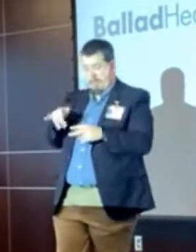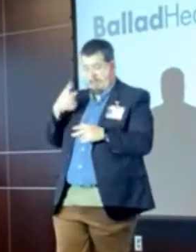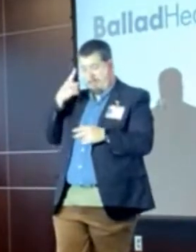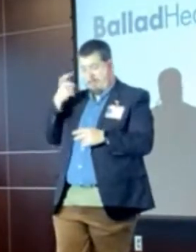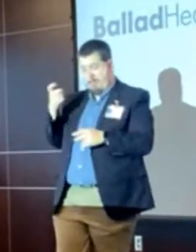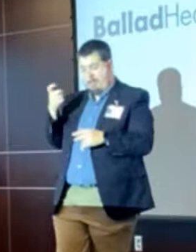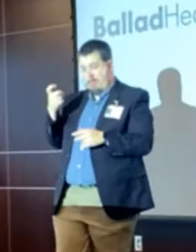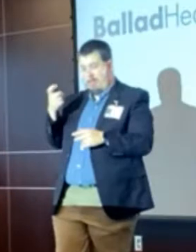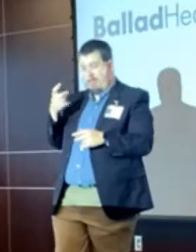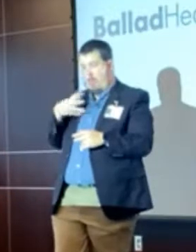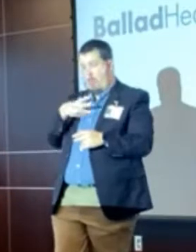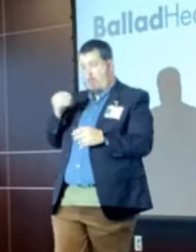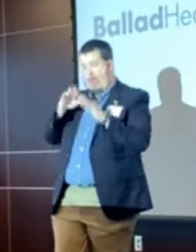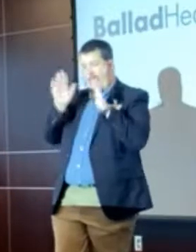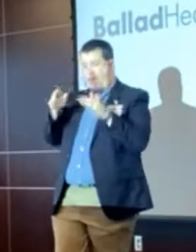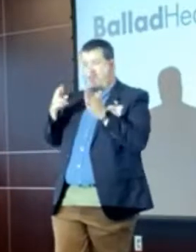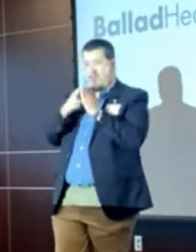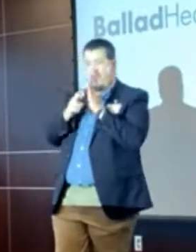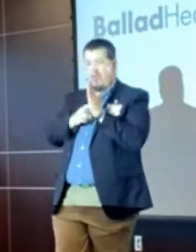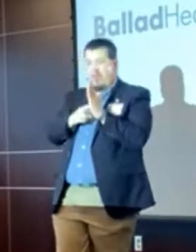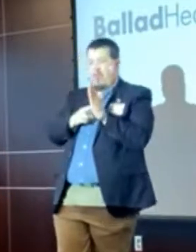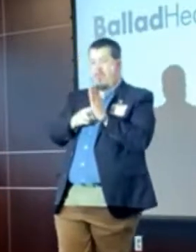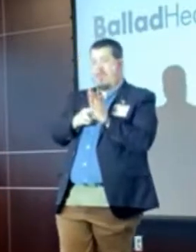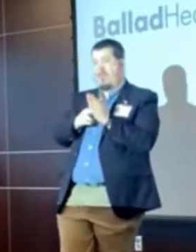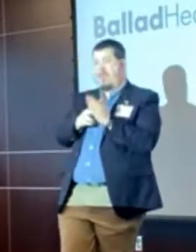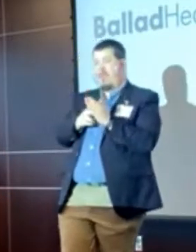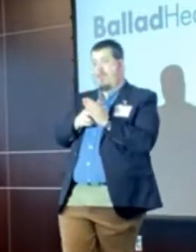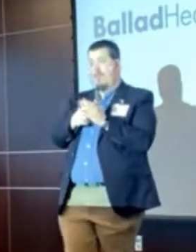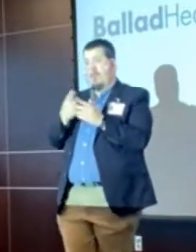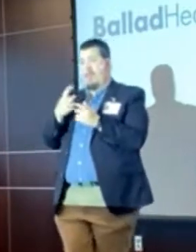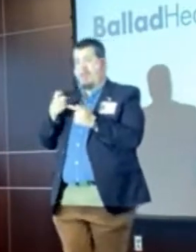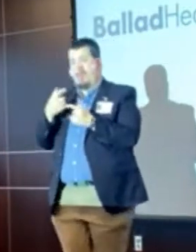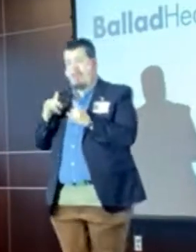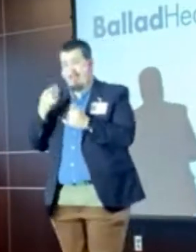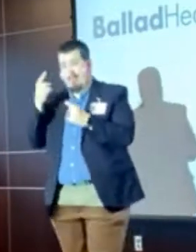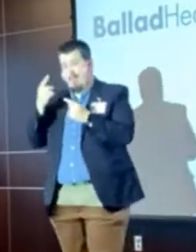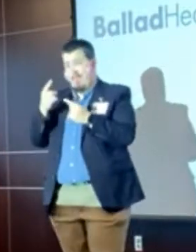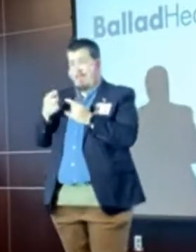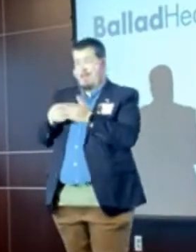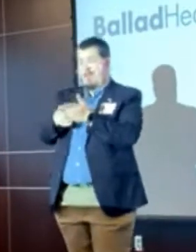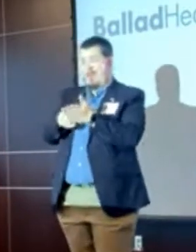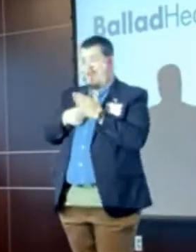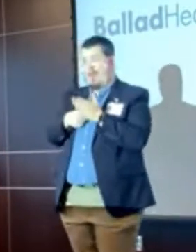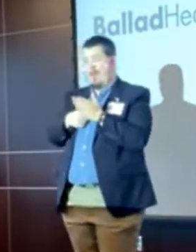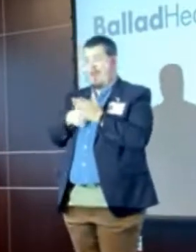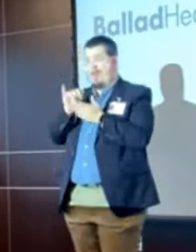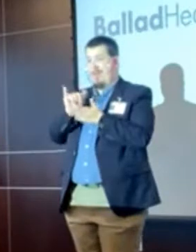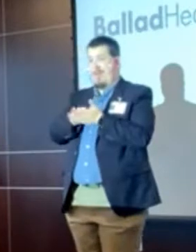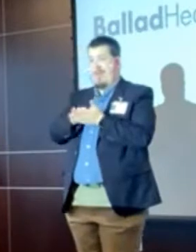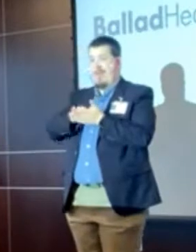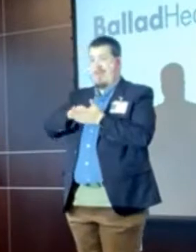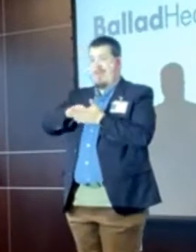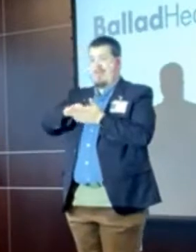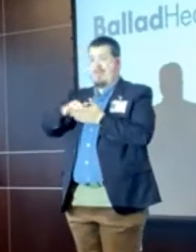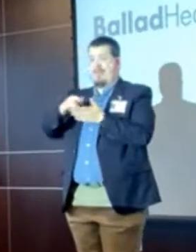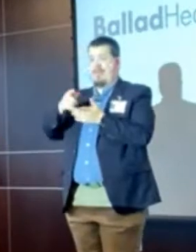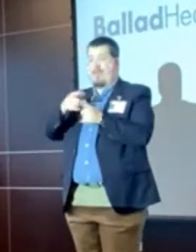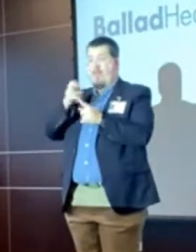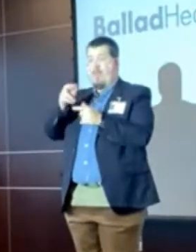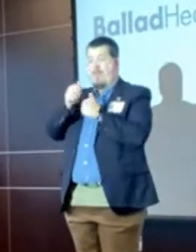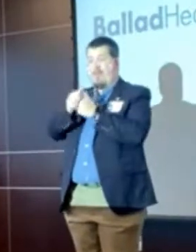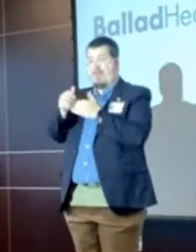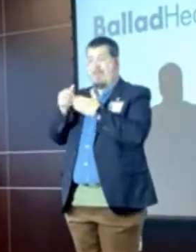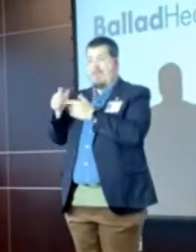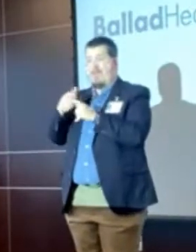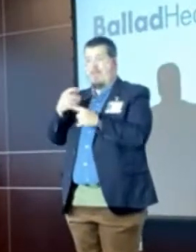the White House rule? Yeah, the question was, are we considering mandating a vaccine, or are we still following guidance from